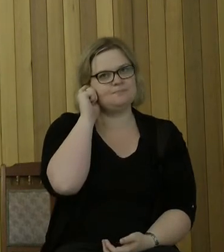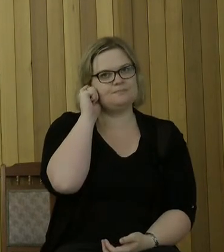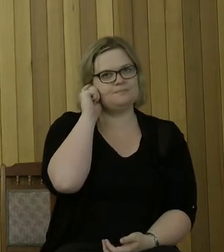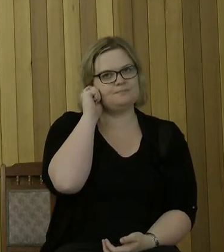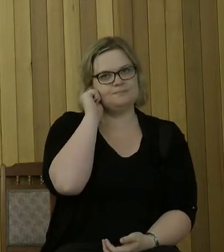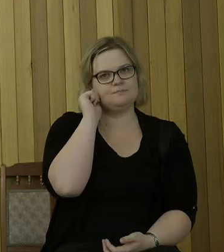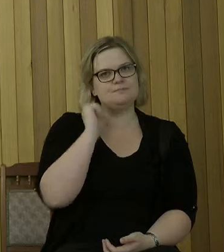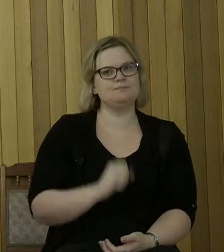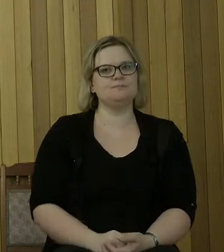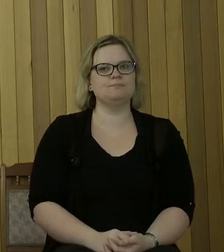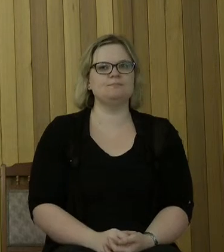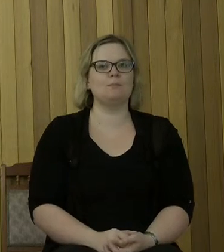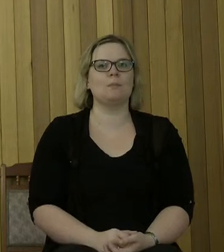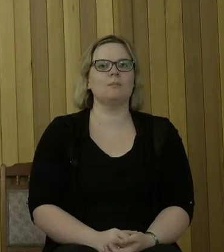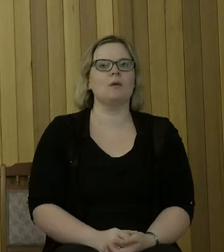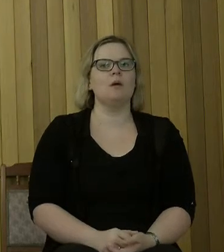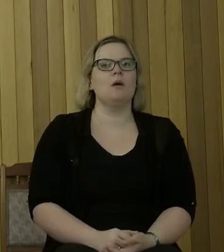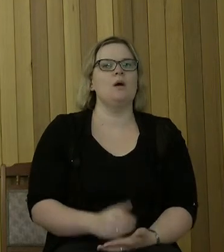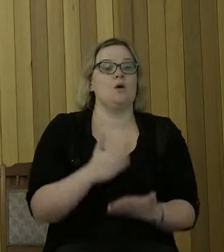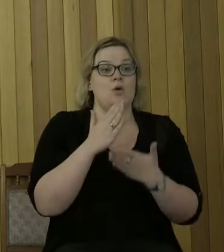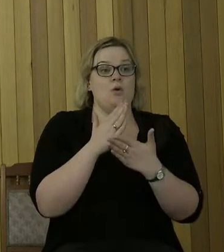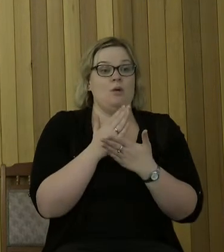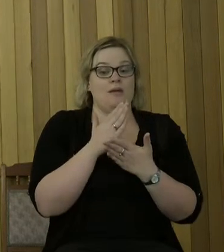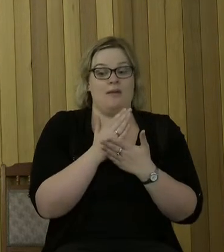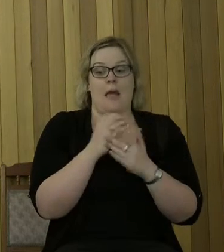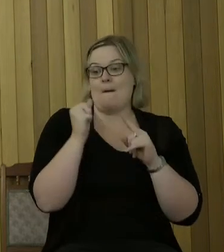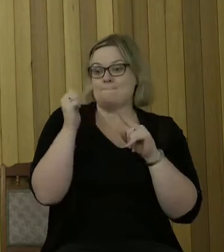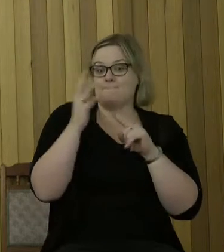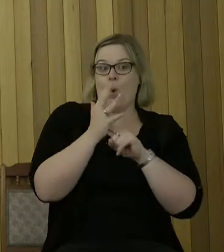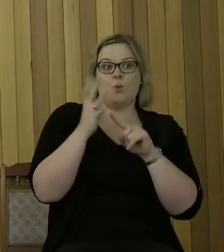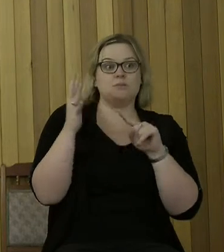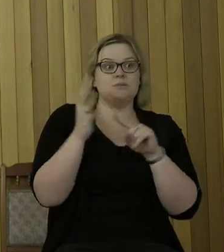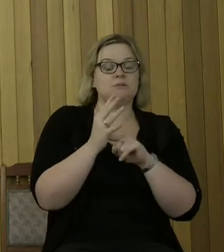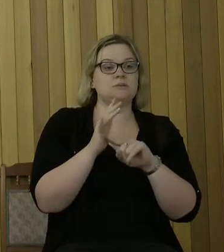You see, there is no more important mission